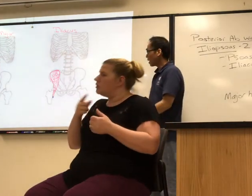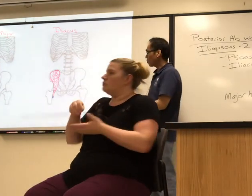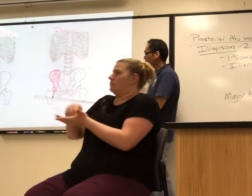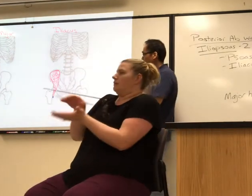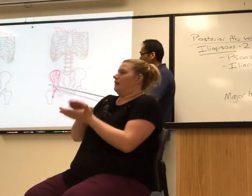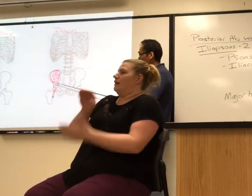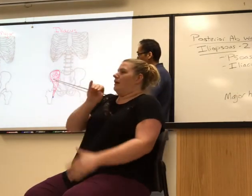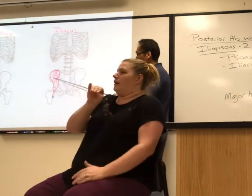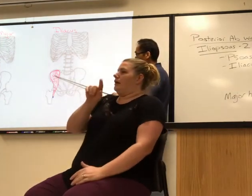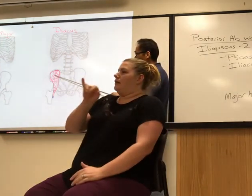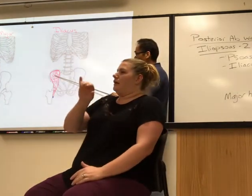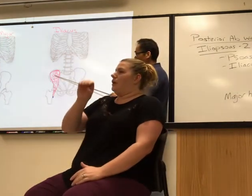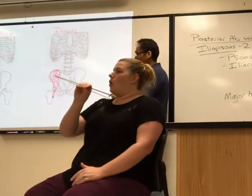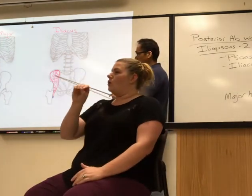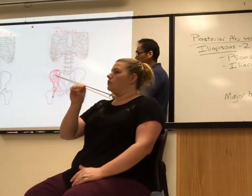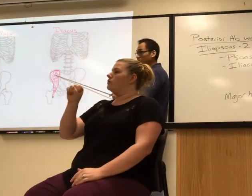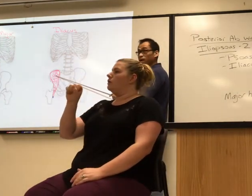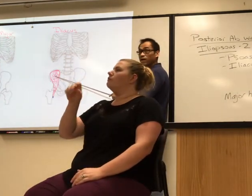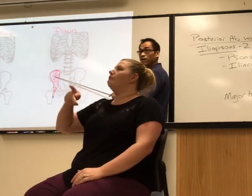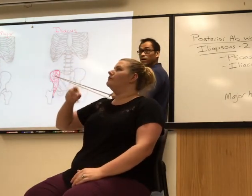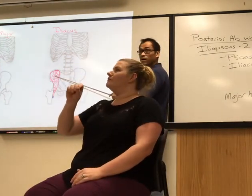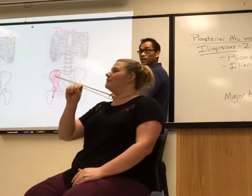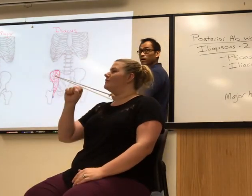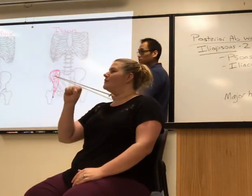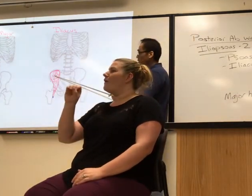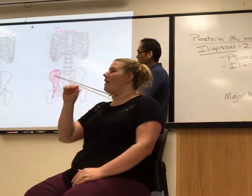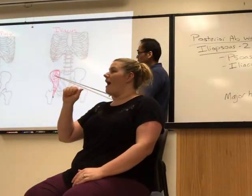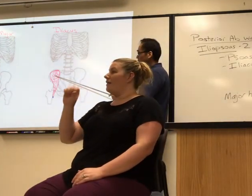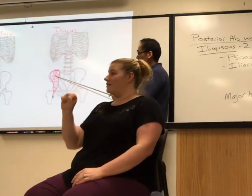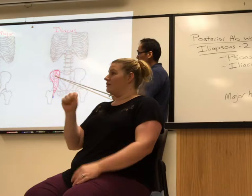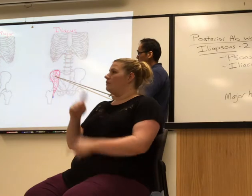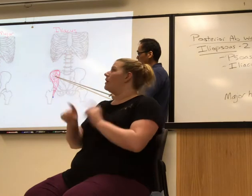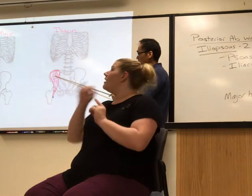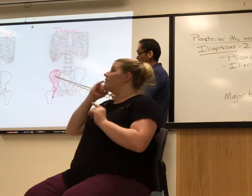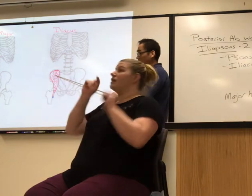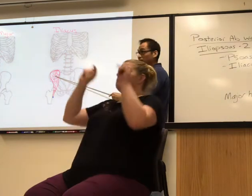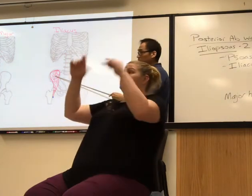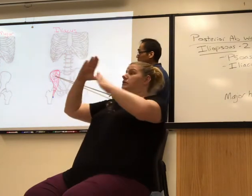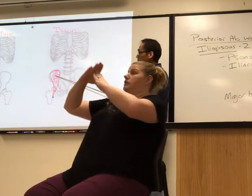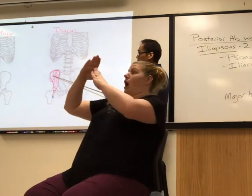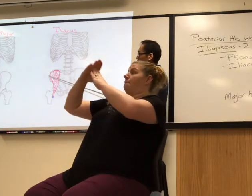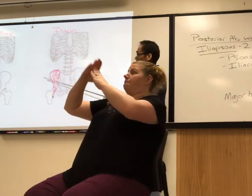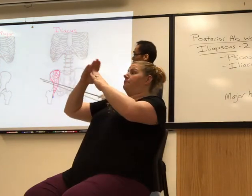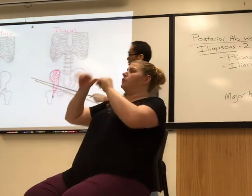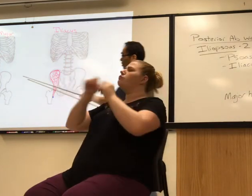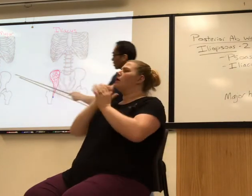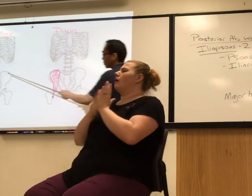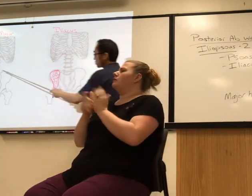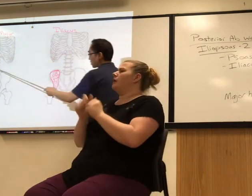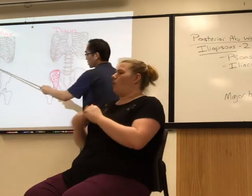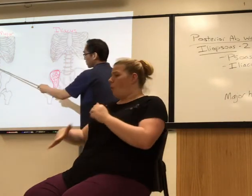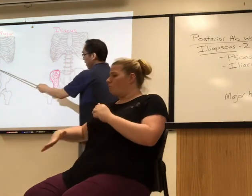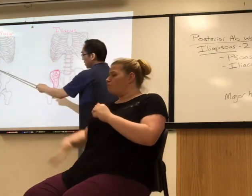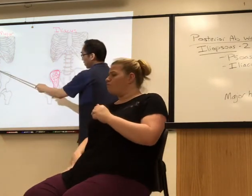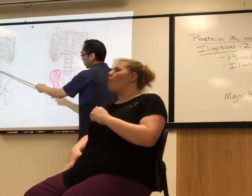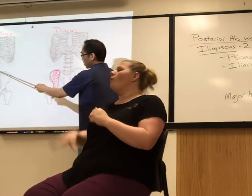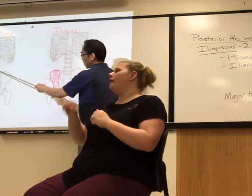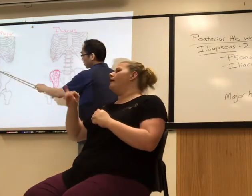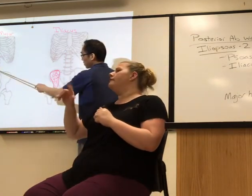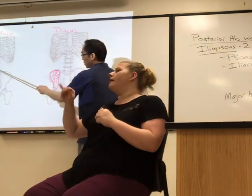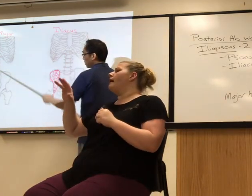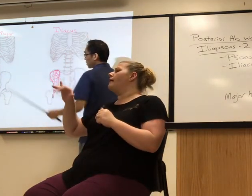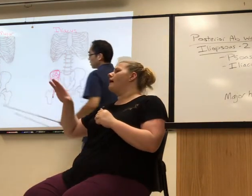But if I label it up here, you can tell what it is, right? It's iliacus. If I label it close to the spine